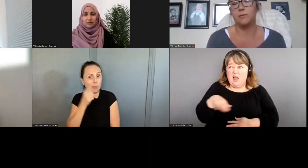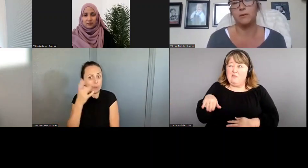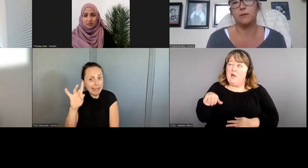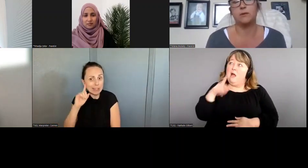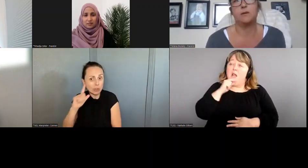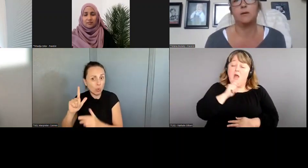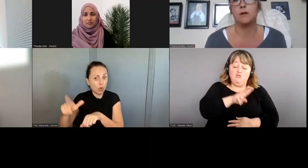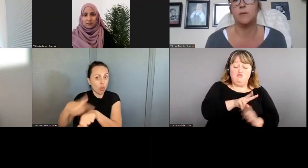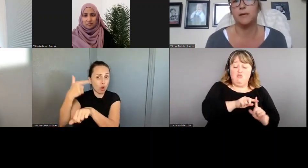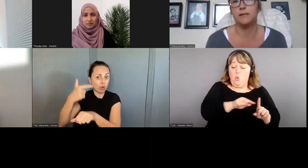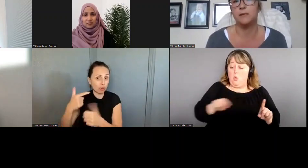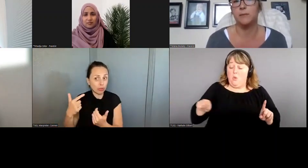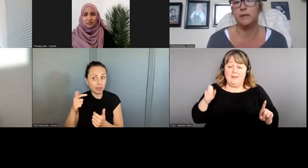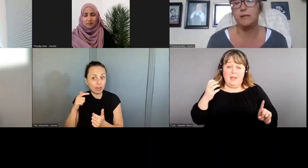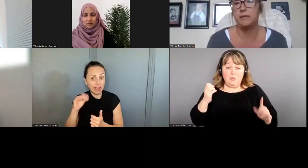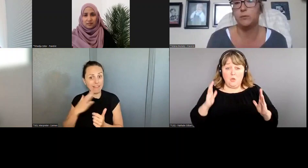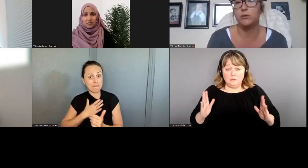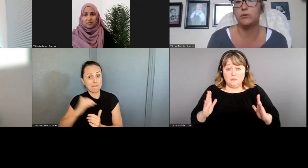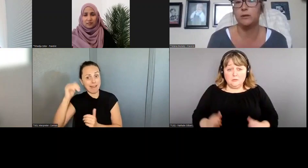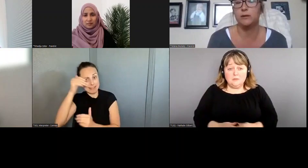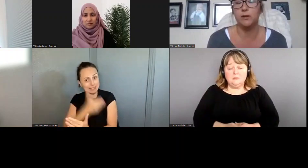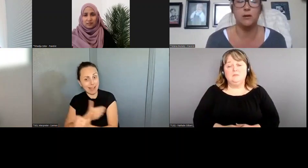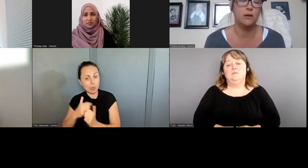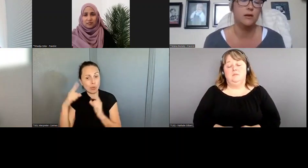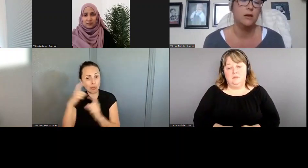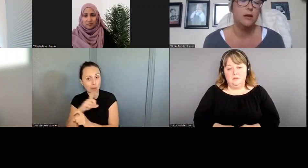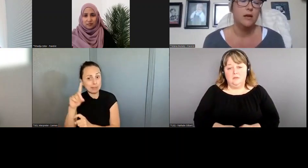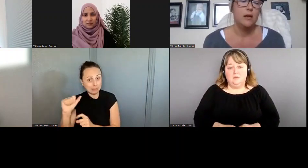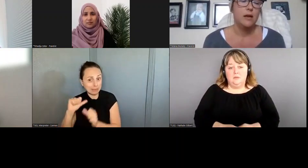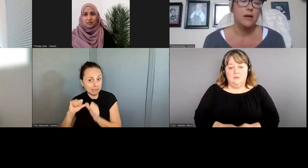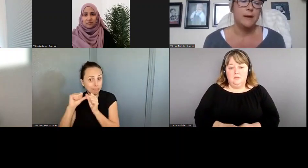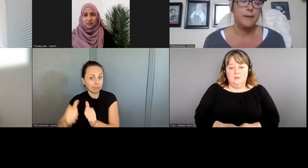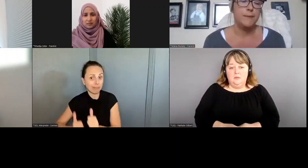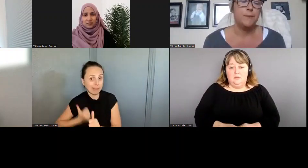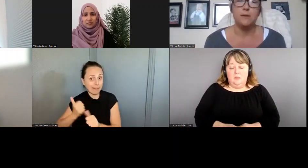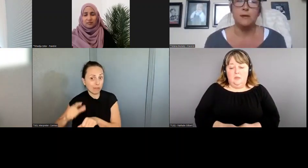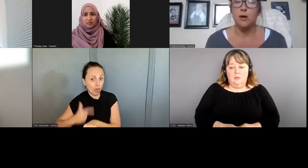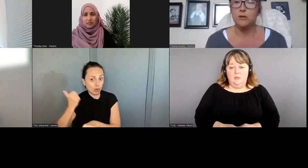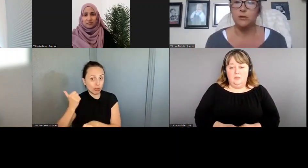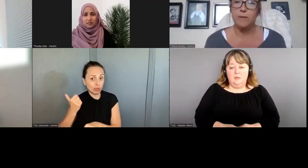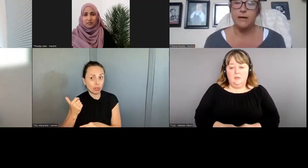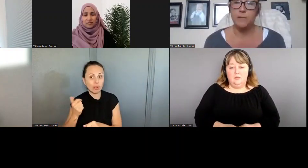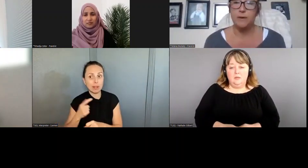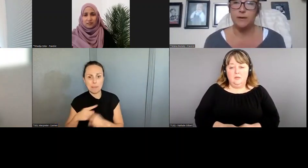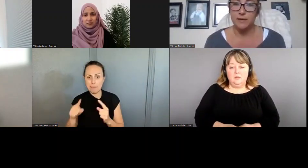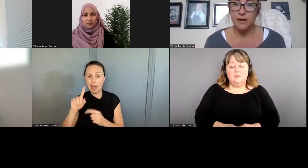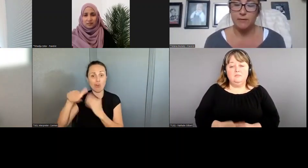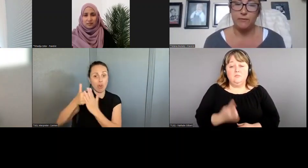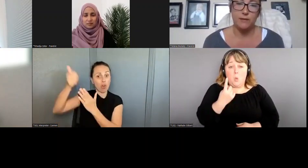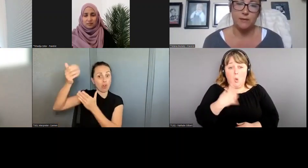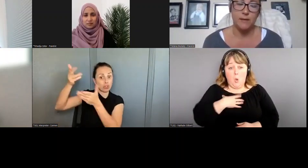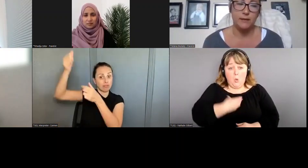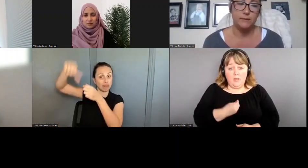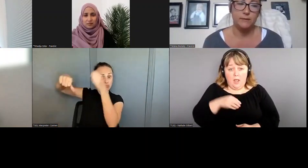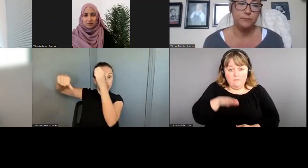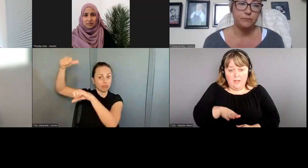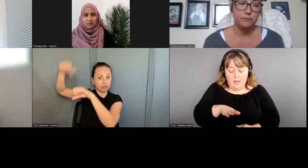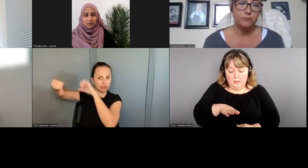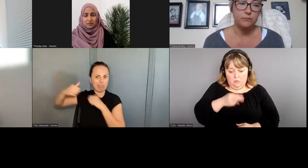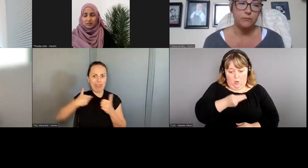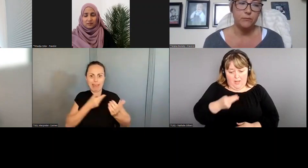my son with complex disabilities were to live longer. But they all turned me down because I have this